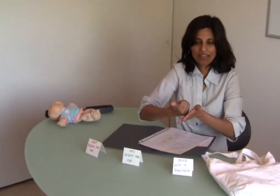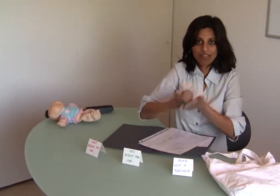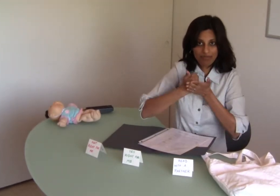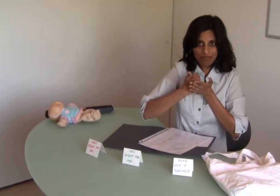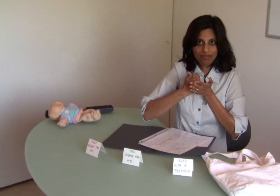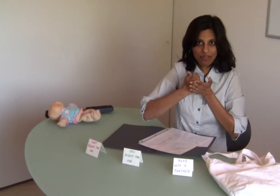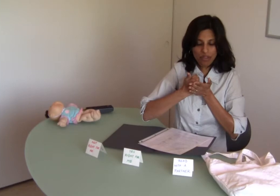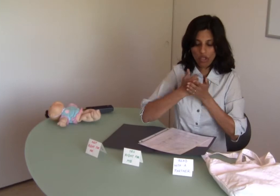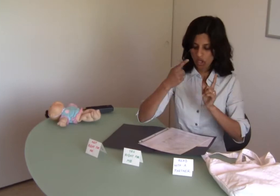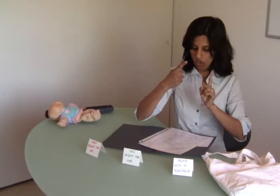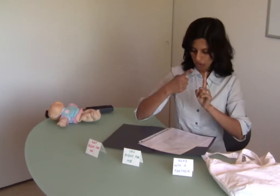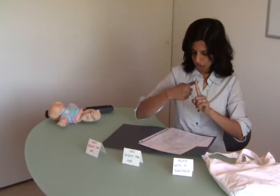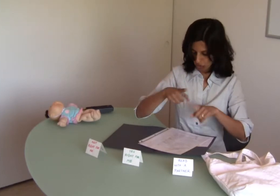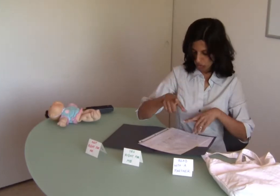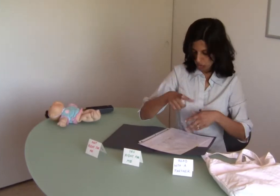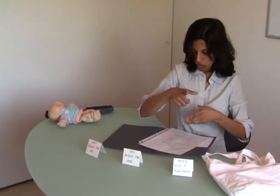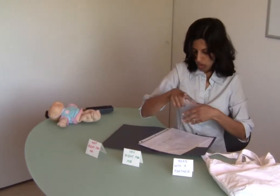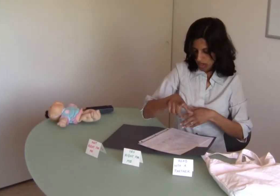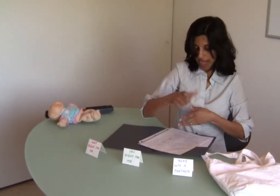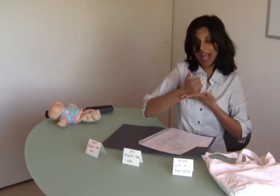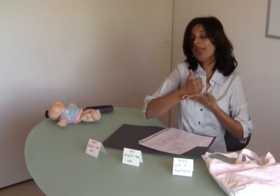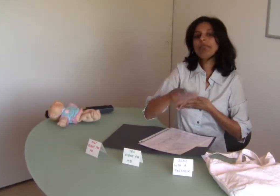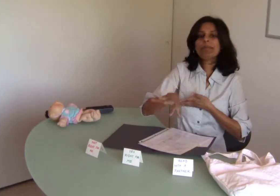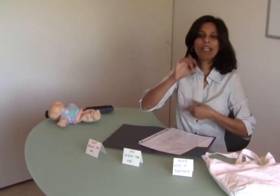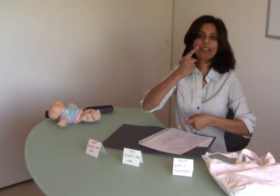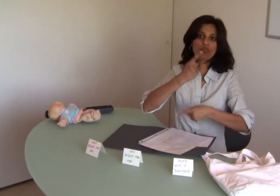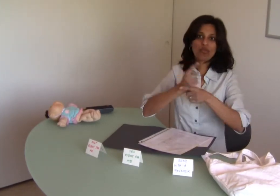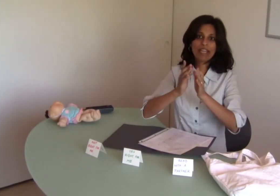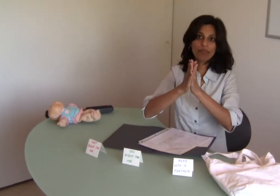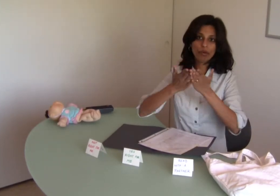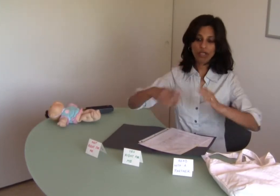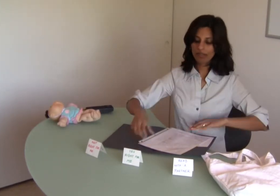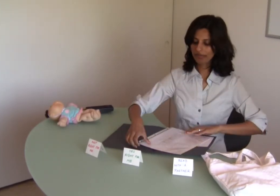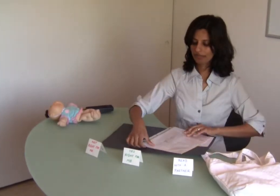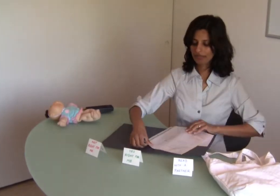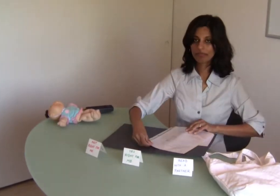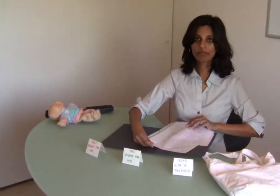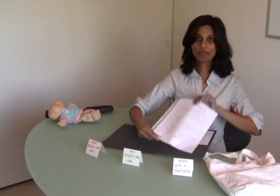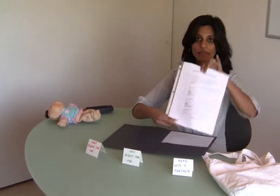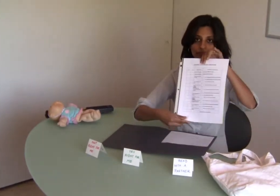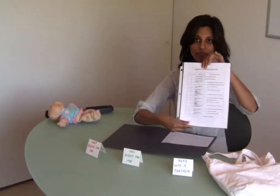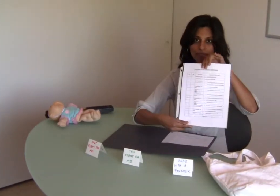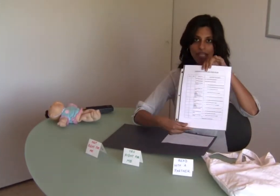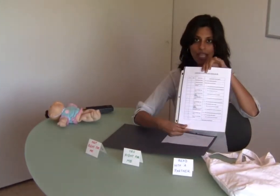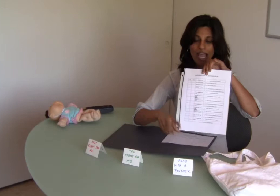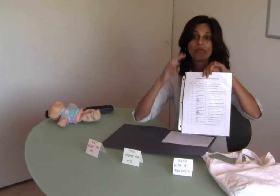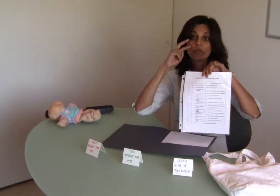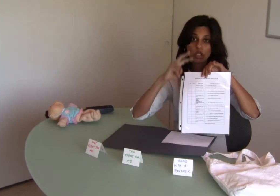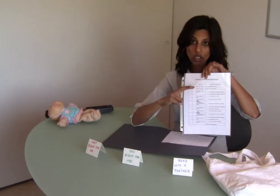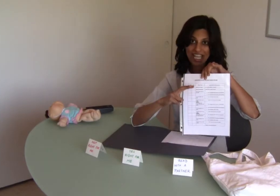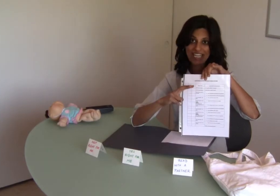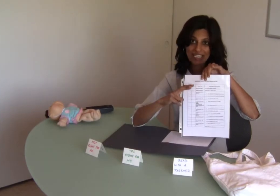guidelines to help me pick the right book. And we will look at it